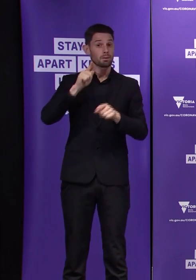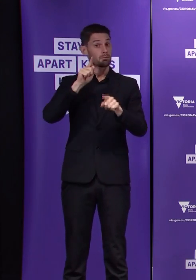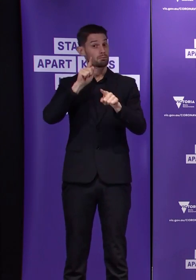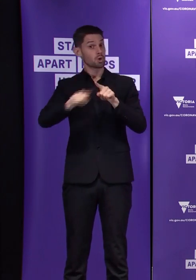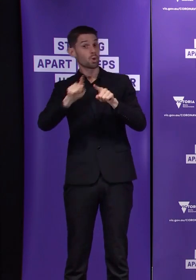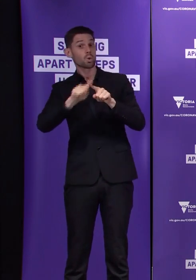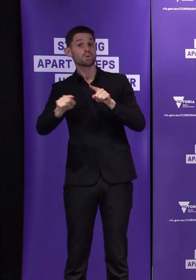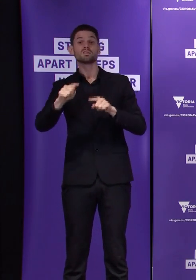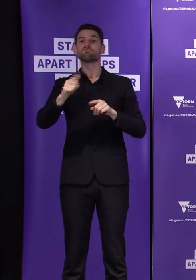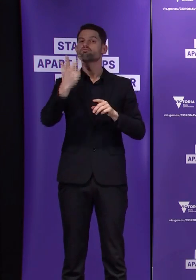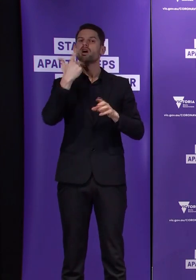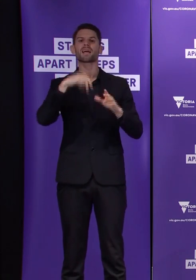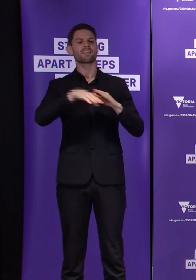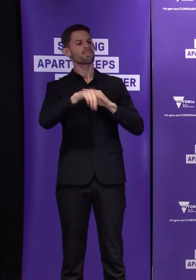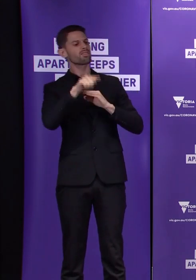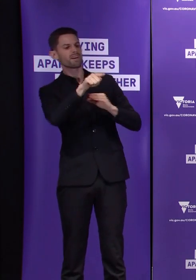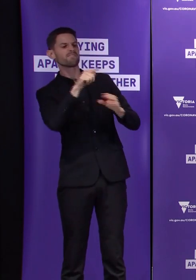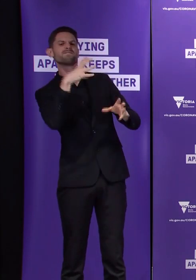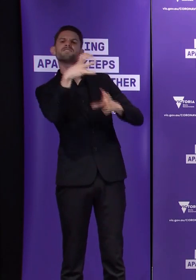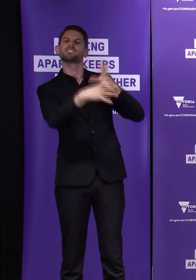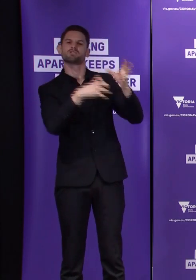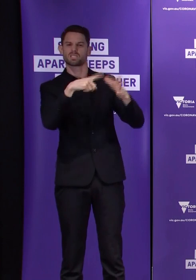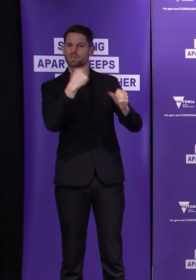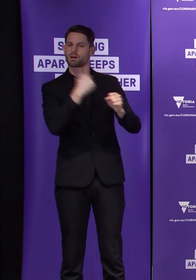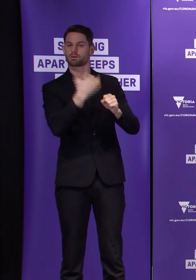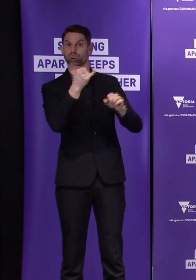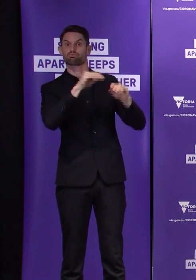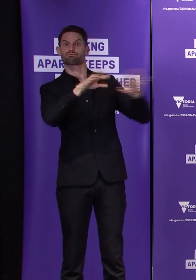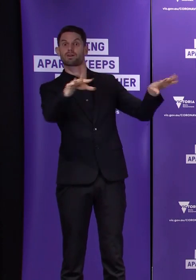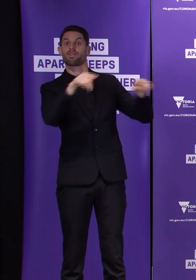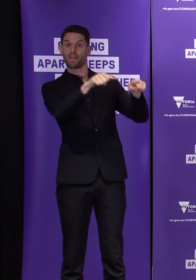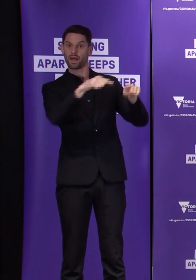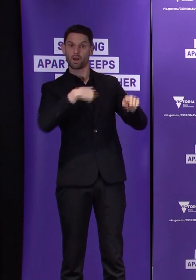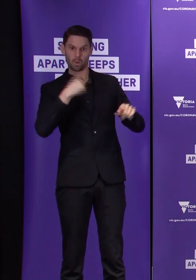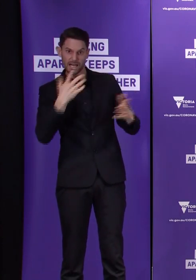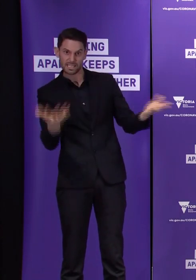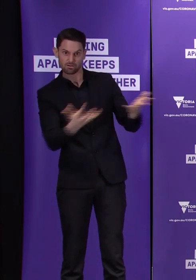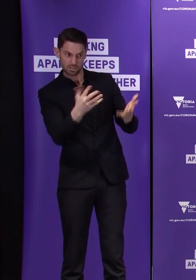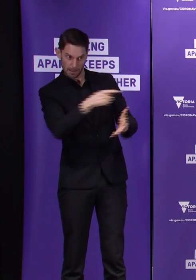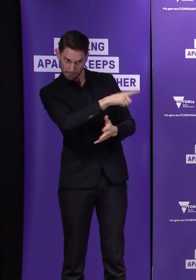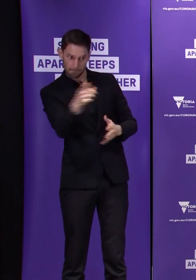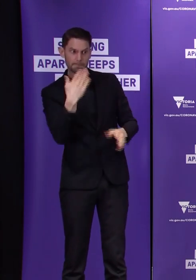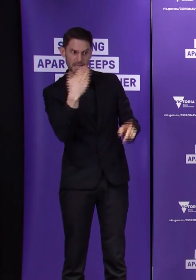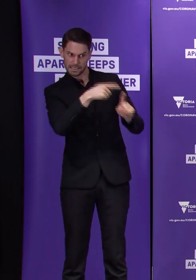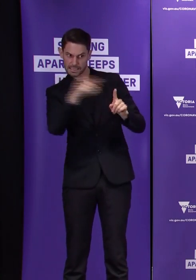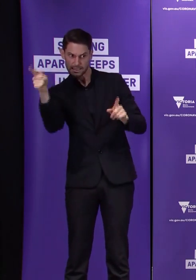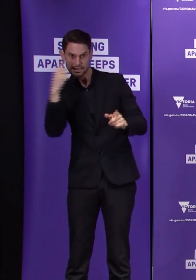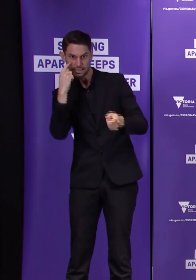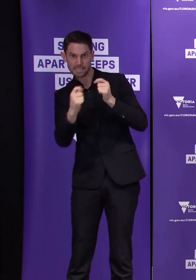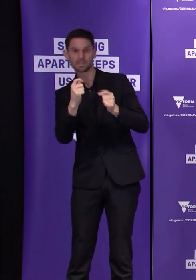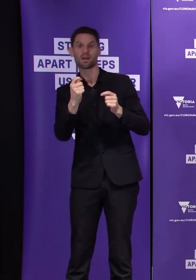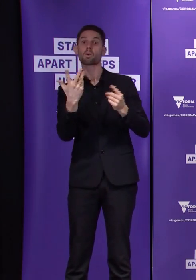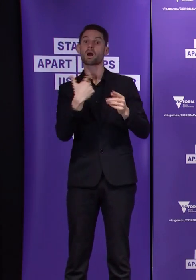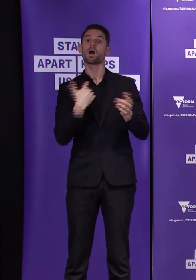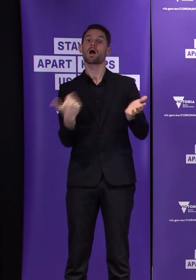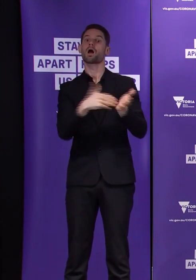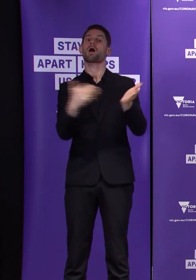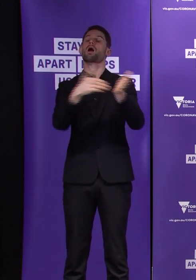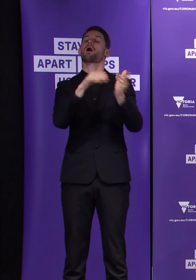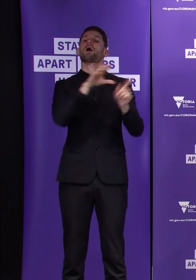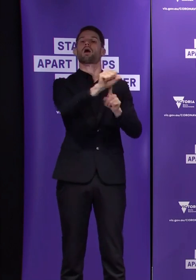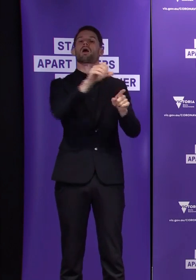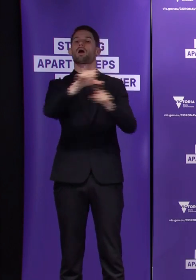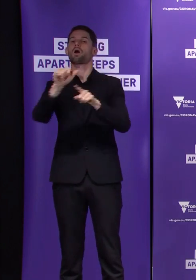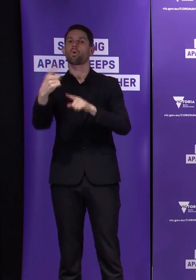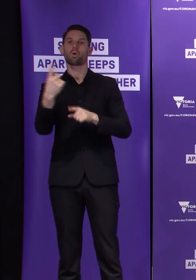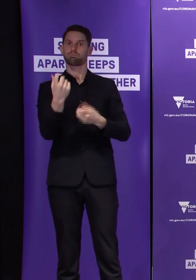with a given workforce. We'll go and talk to people about asymptomatic testing, or indeed pre-symptomatic testing. But those who are